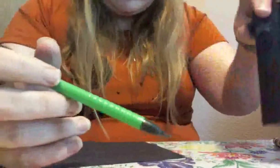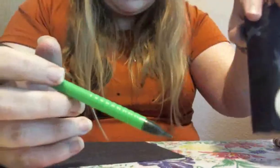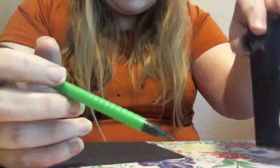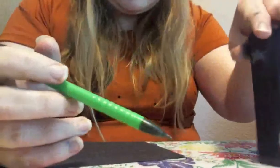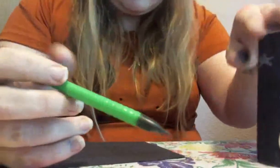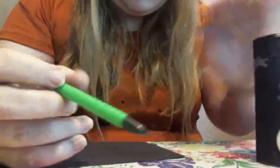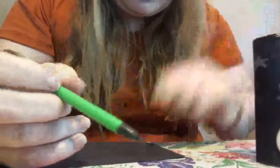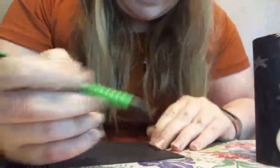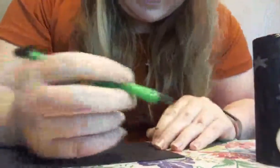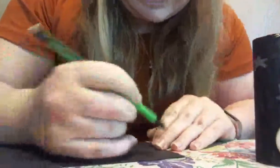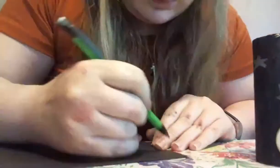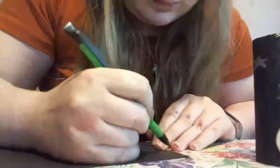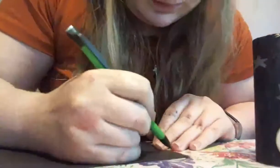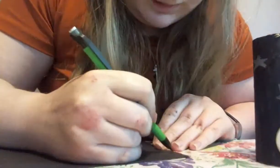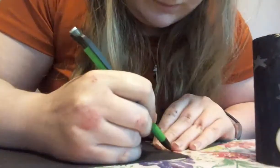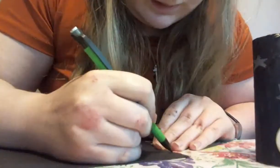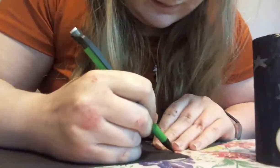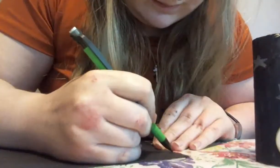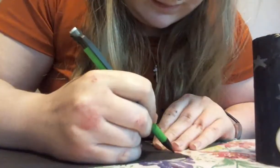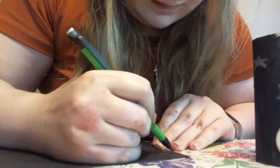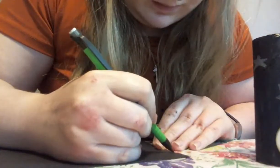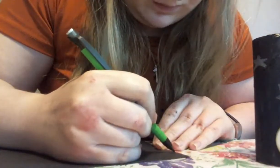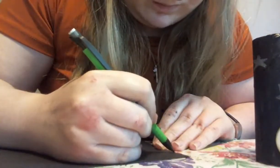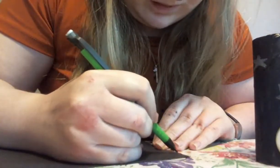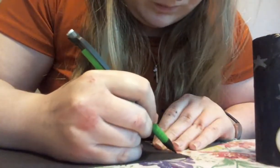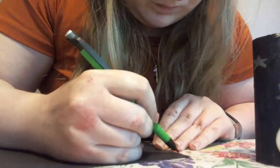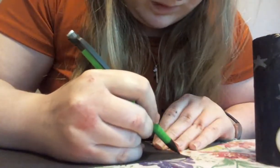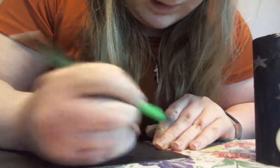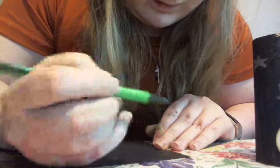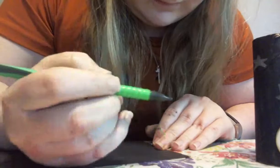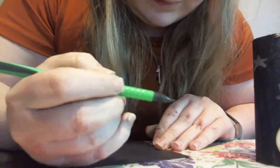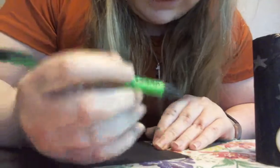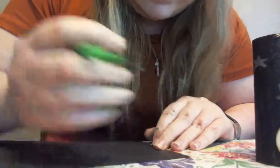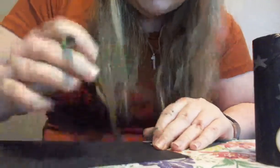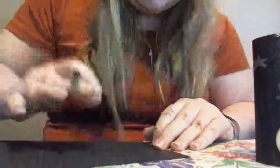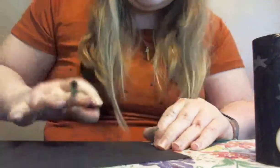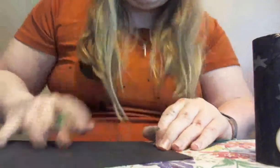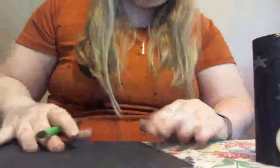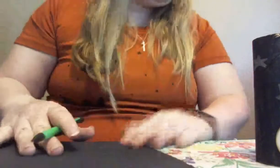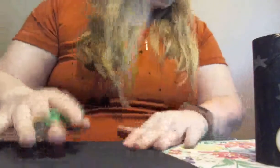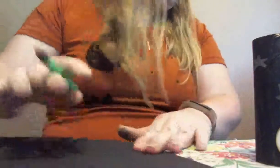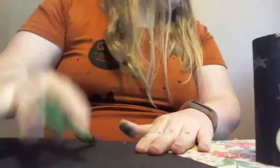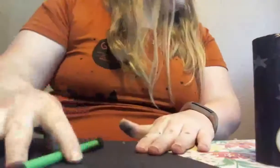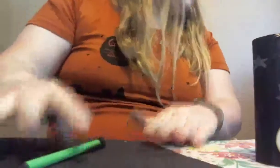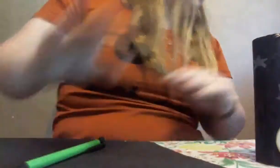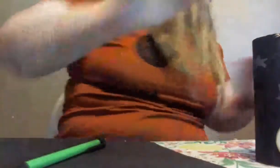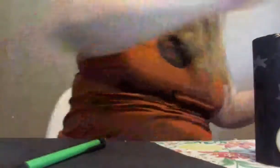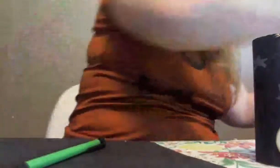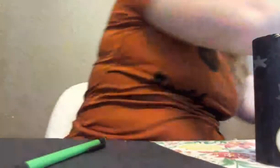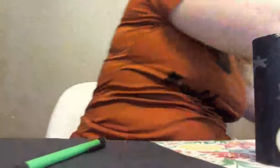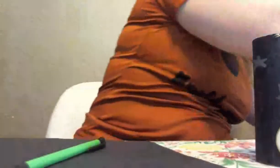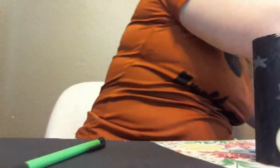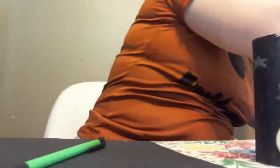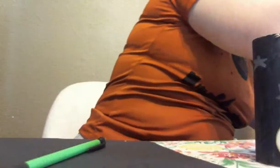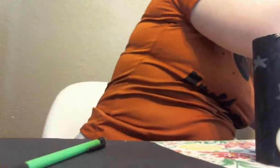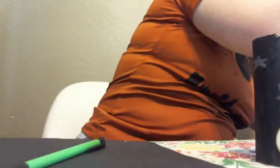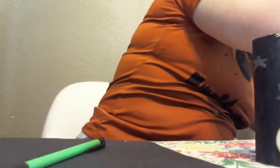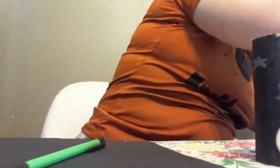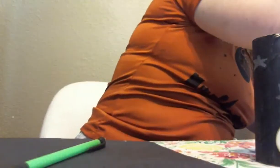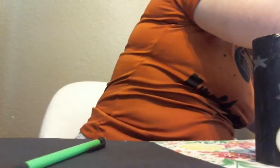And you know what? I totally forgot to tell you about one of the important things that you will need. You're going to